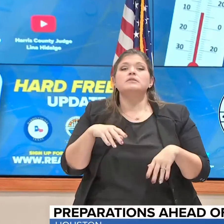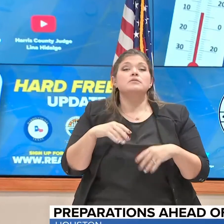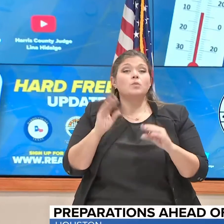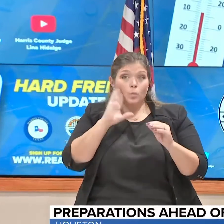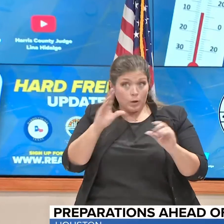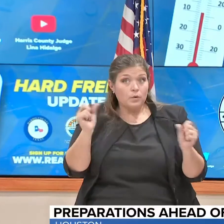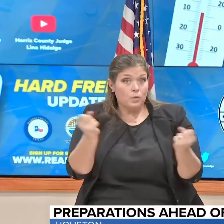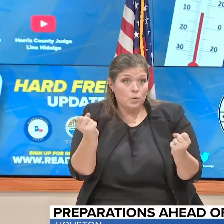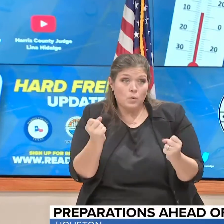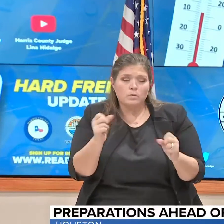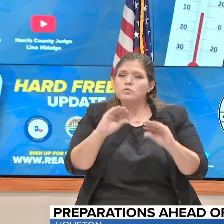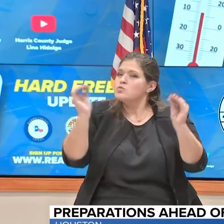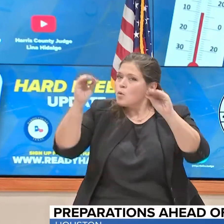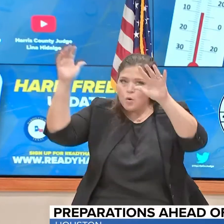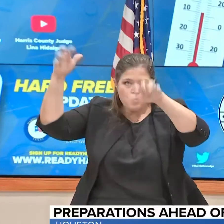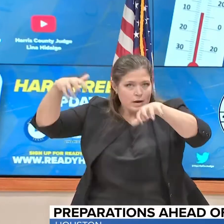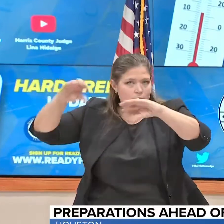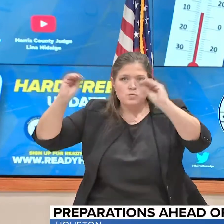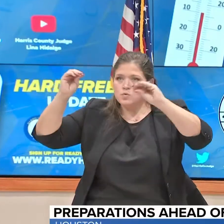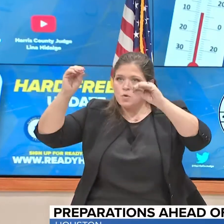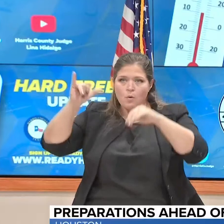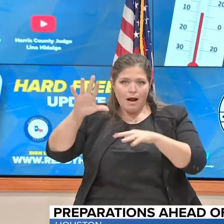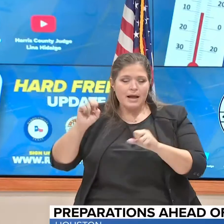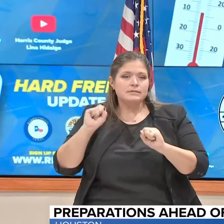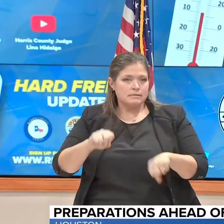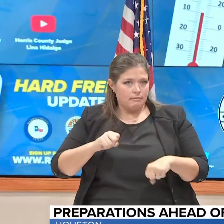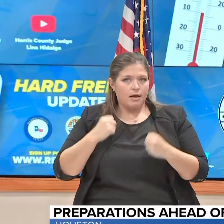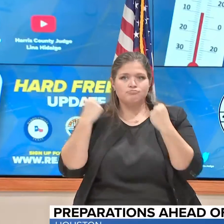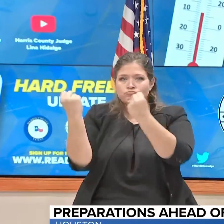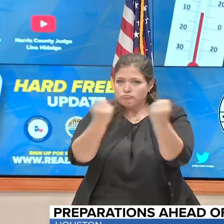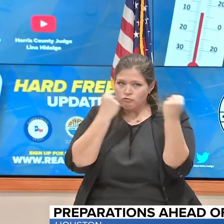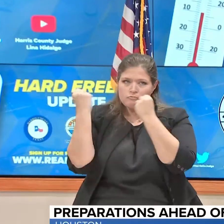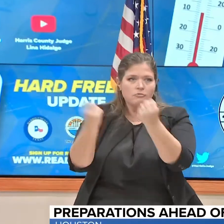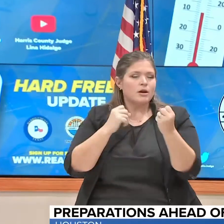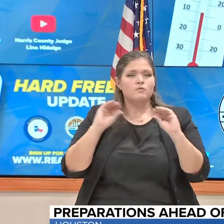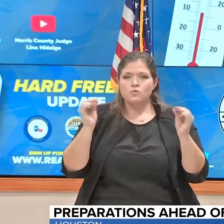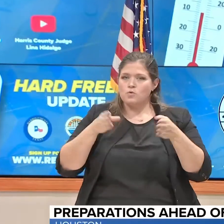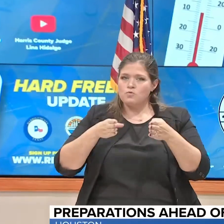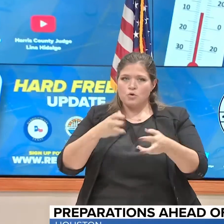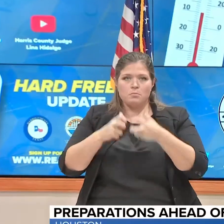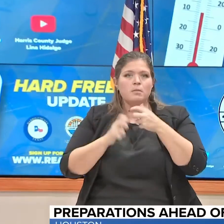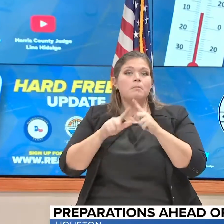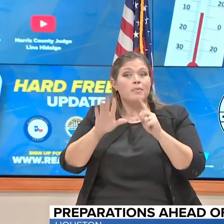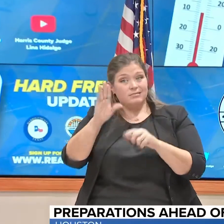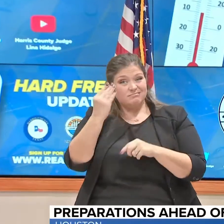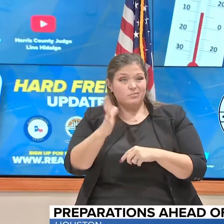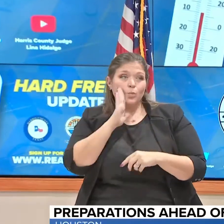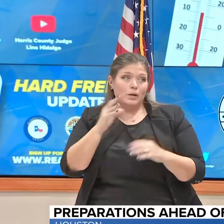precipitation. So you can travel. There will not be any roadway issues, but it will be cold.